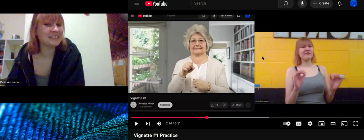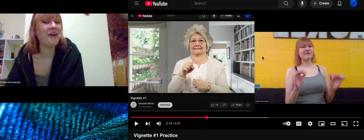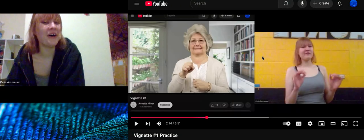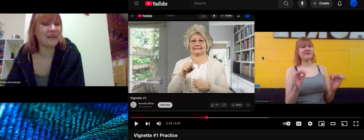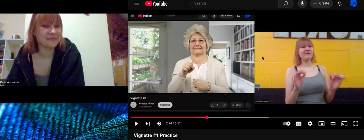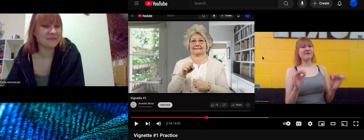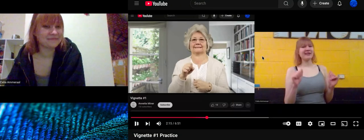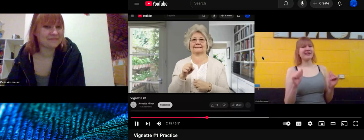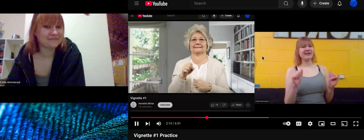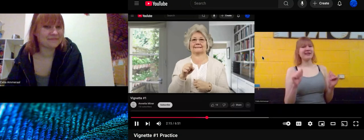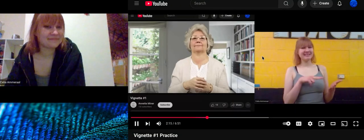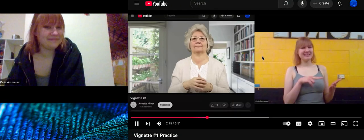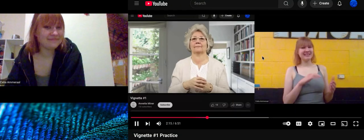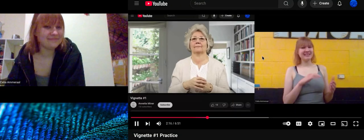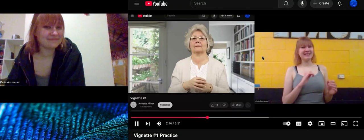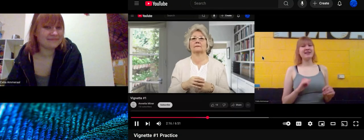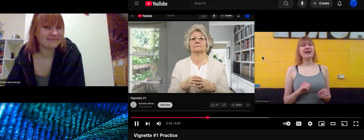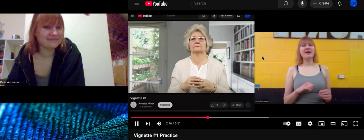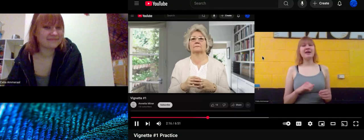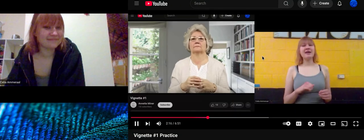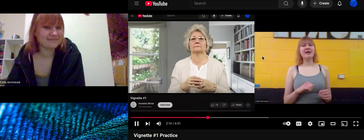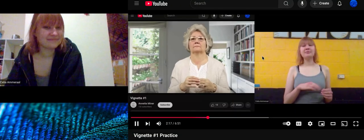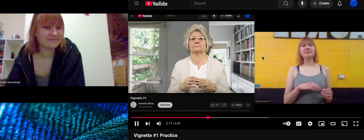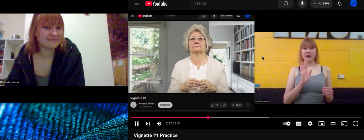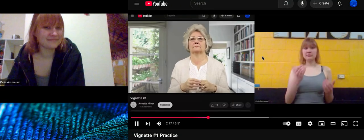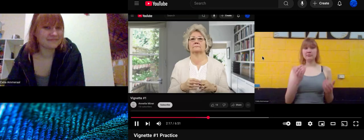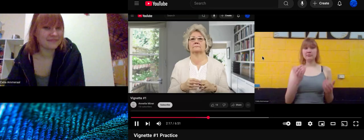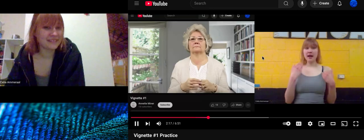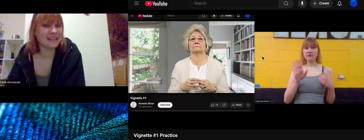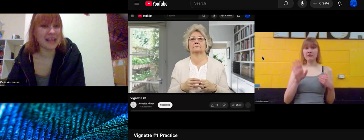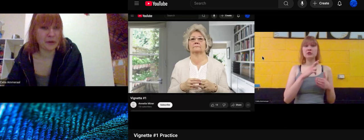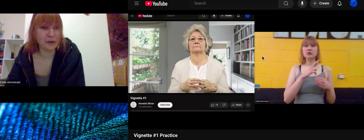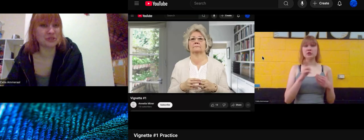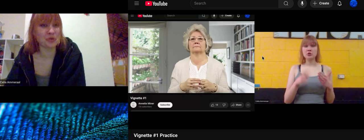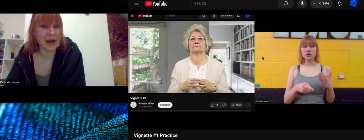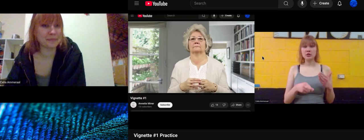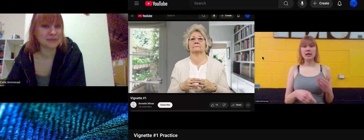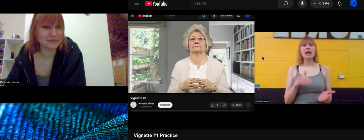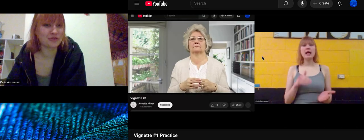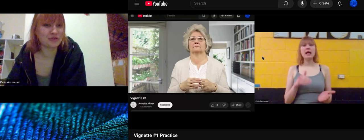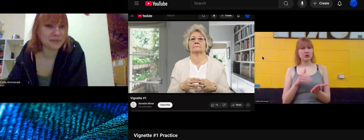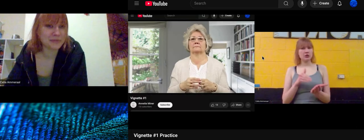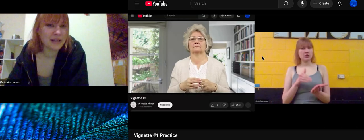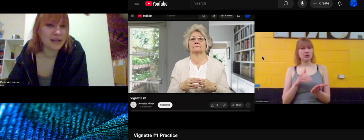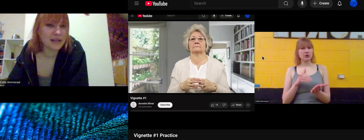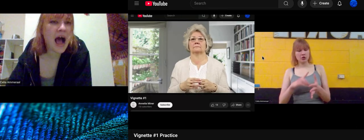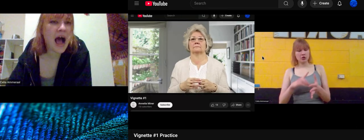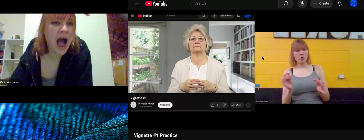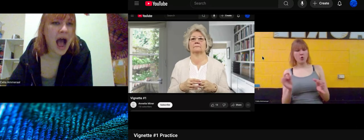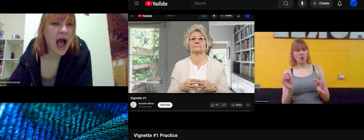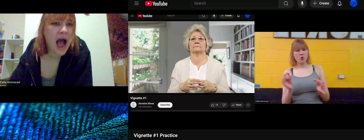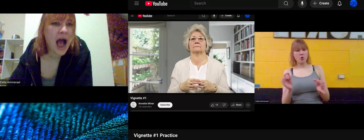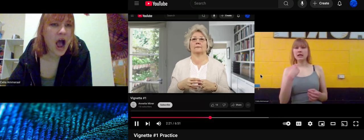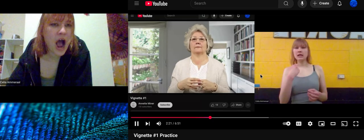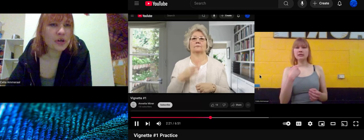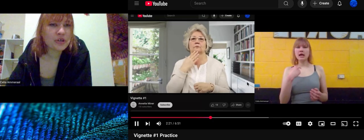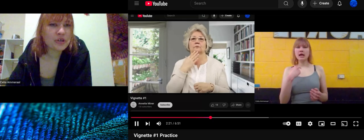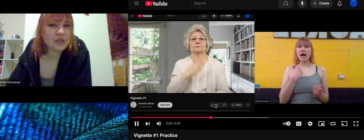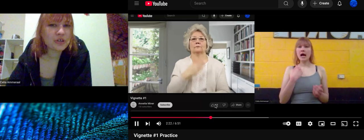And I saw. That's my results, and I have a note here from Dr. Goodman saying That was I can give you the results of your A1C blood